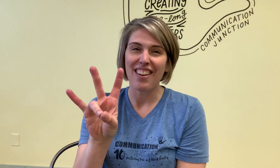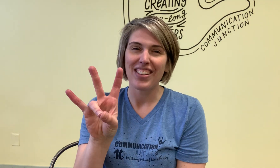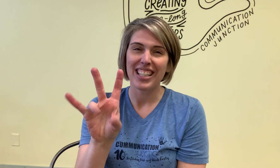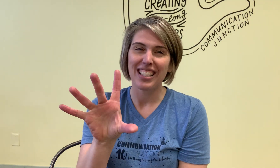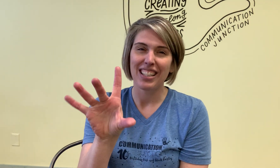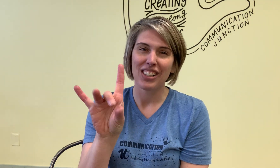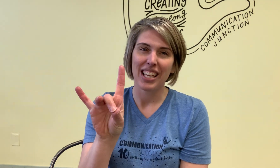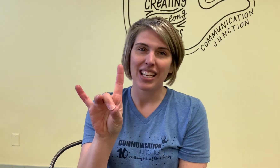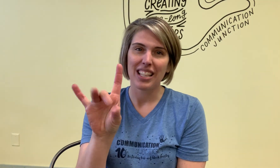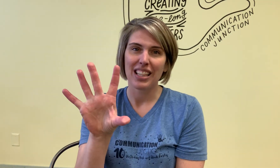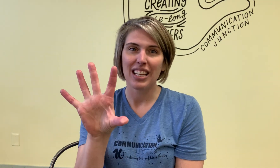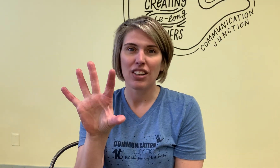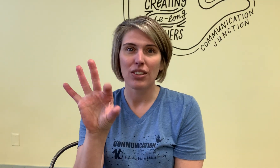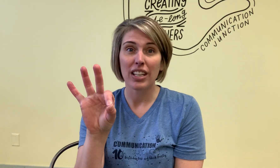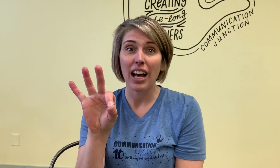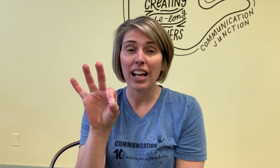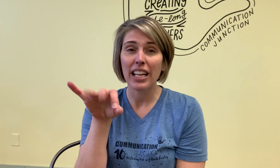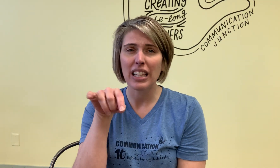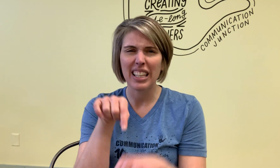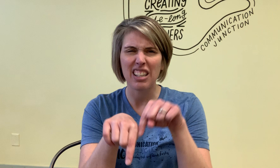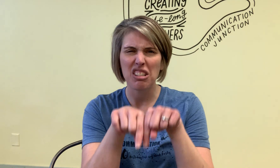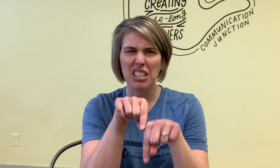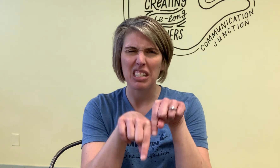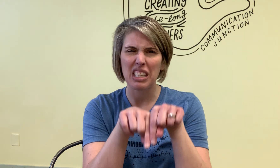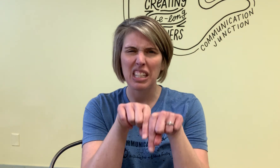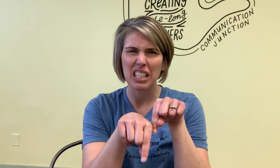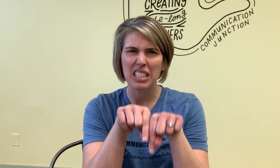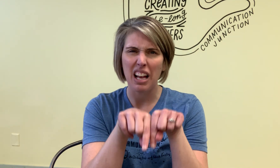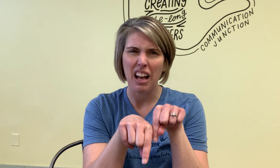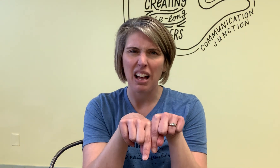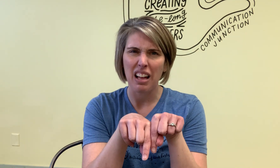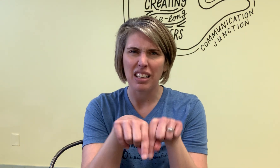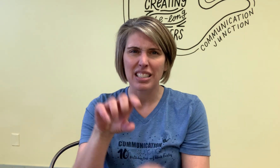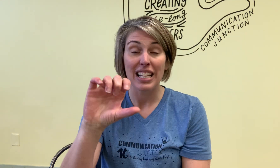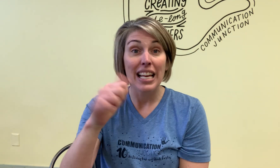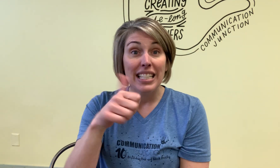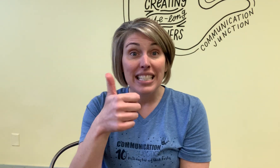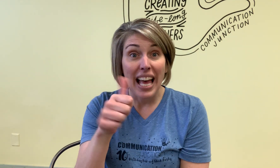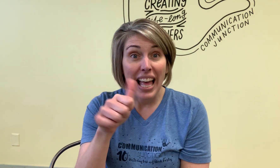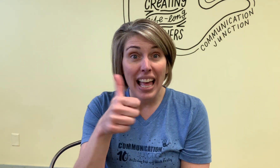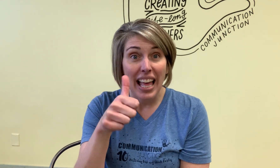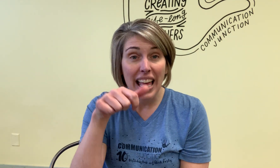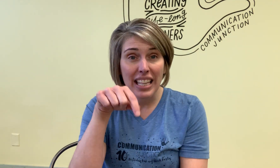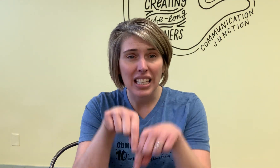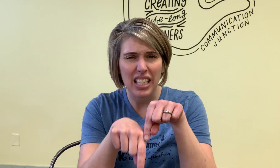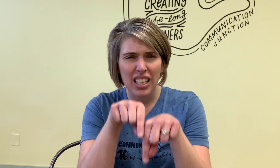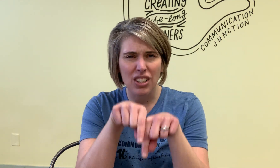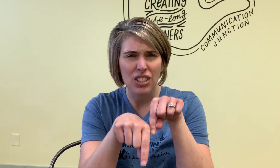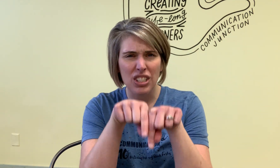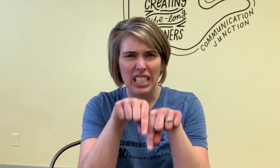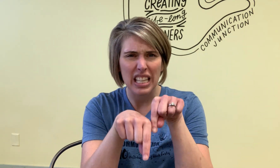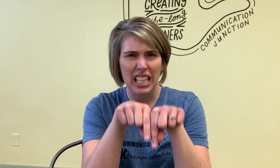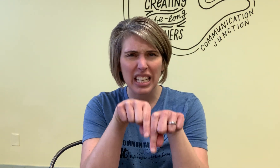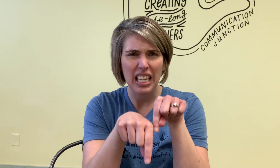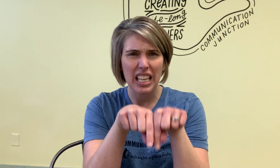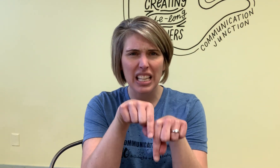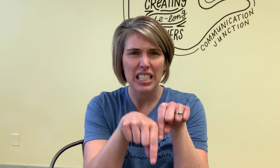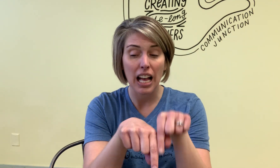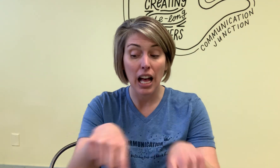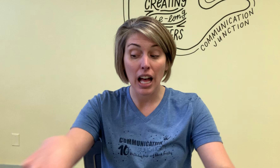7 little, 8 little, 9 little stinky socks. 10 little stinky